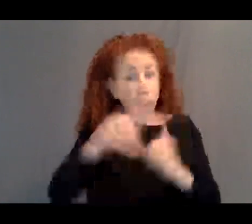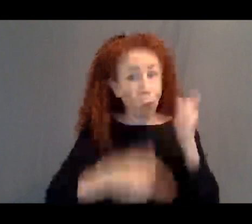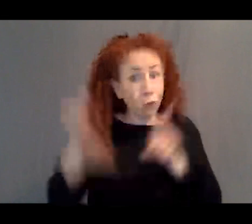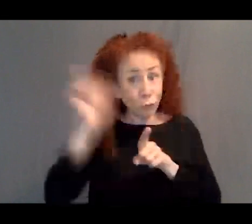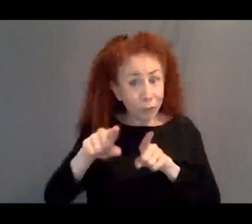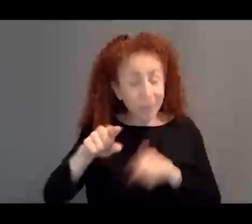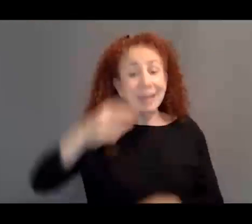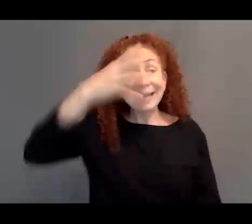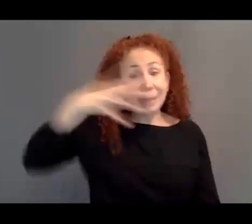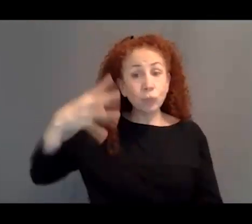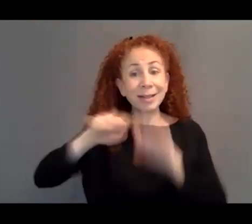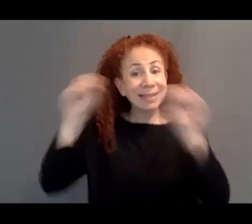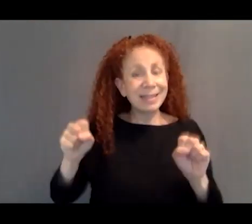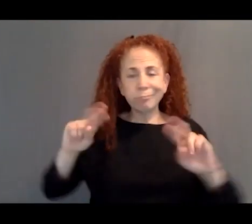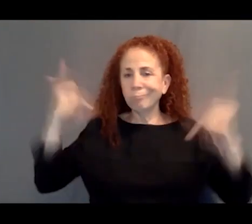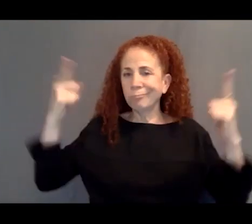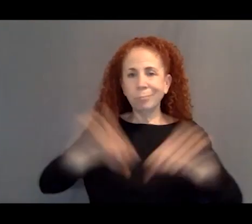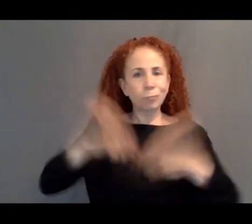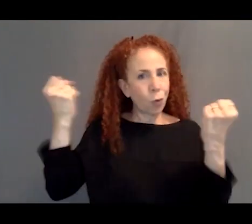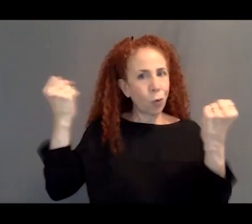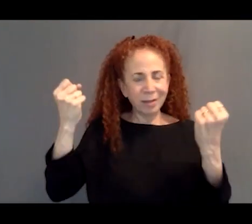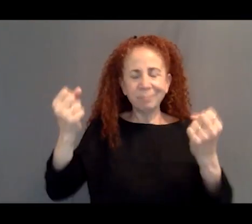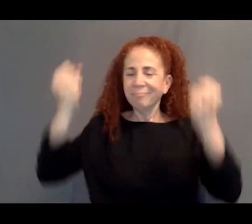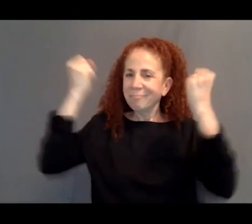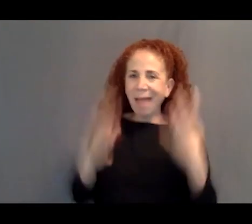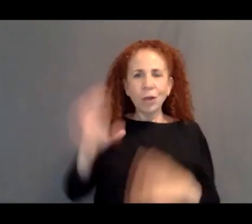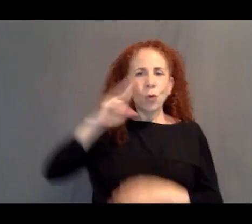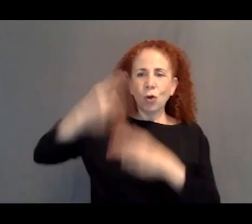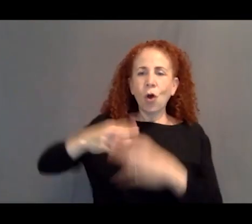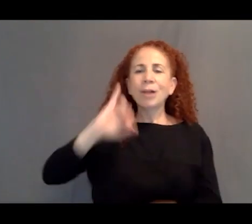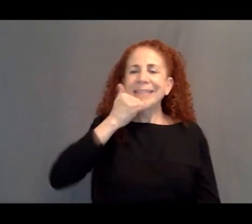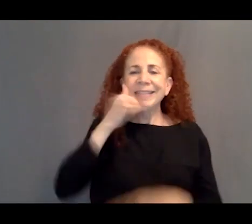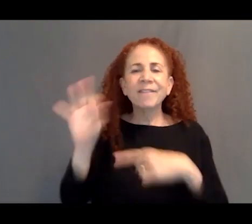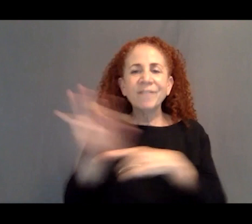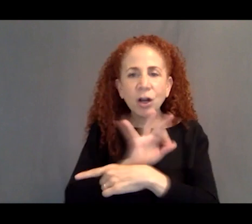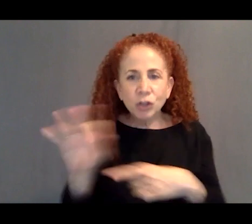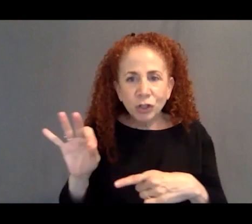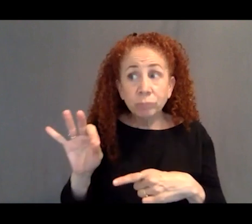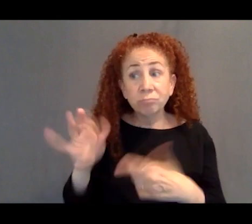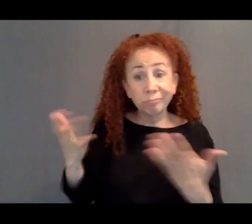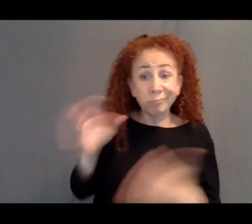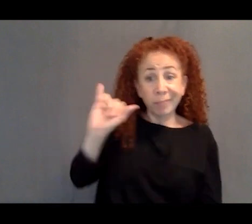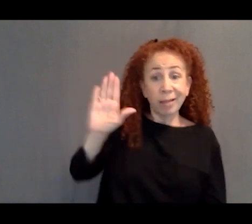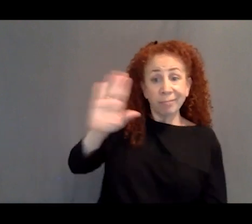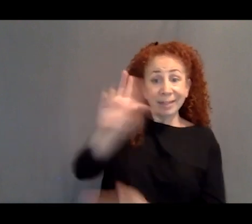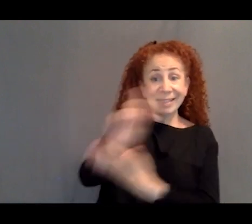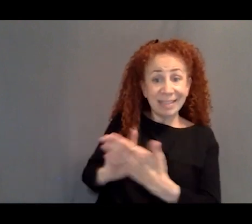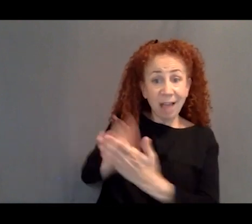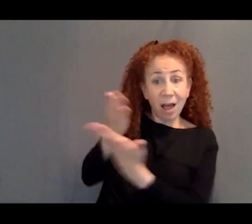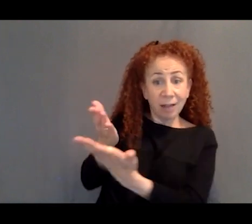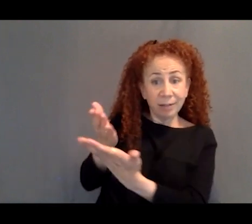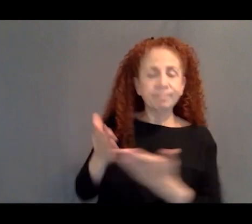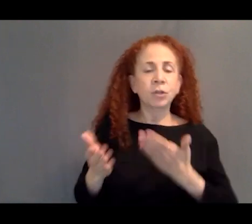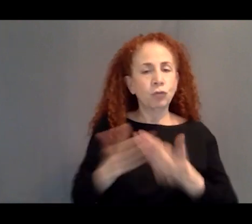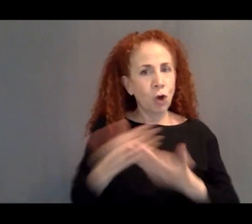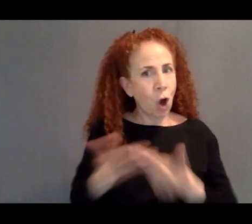system is broken. Many would go as far to say that it is dysfunctional and it is that by design. But